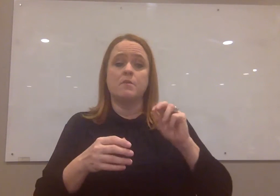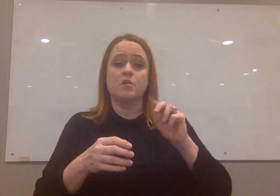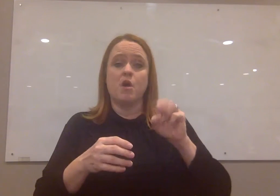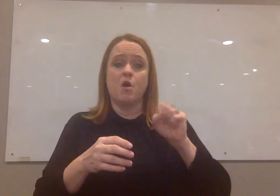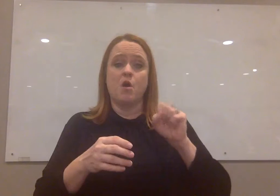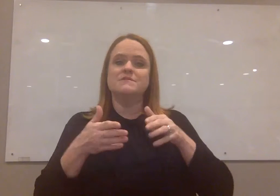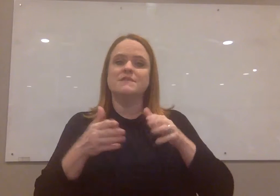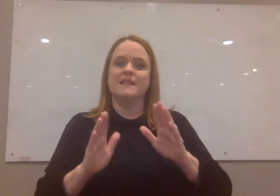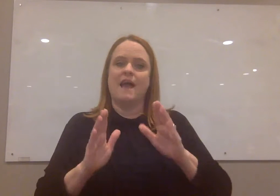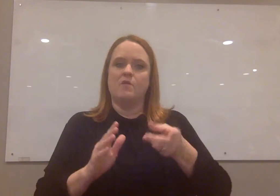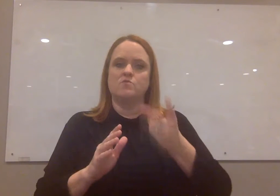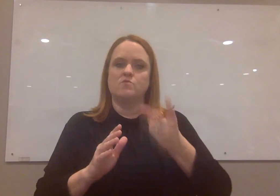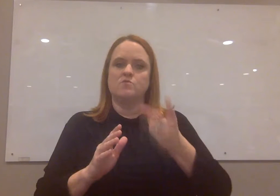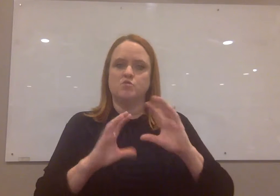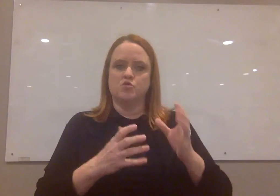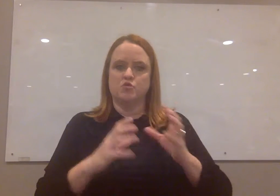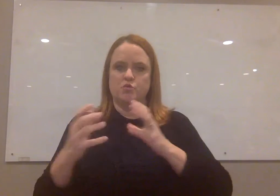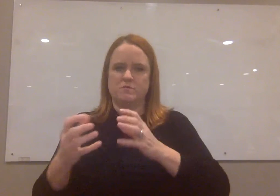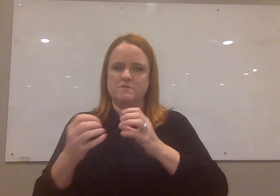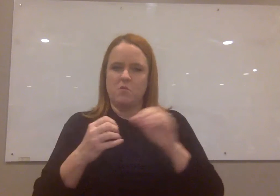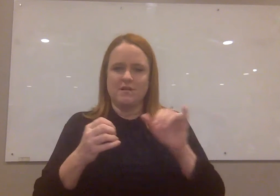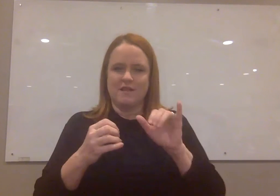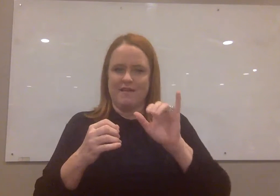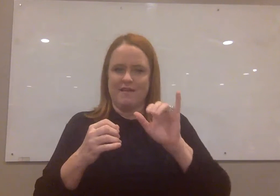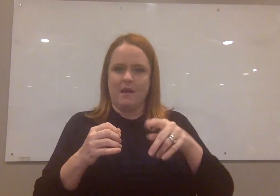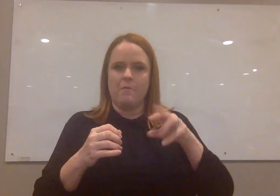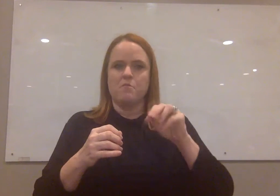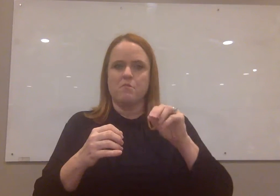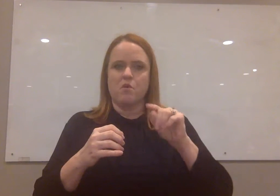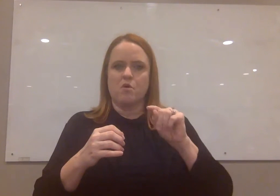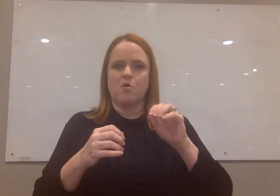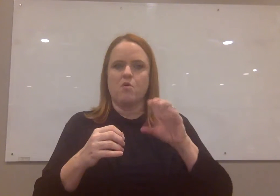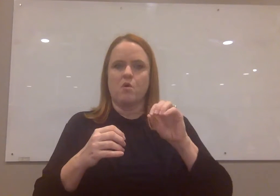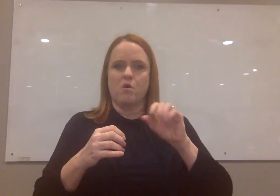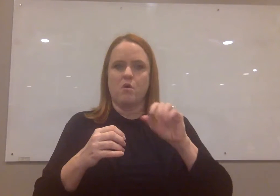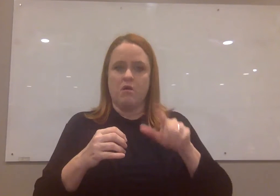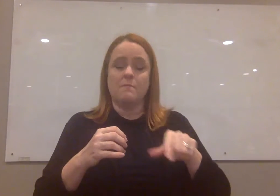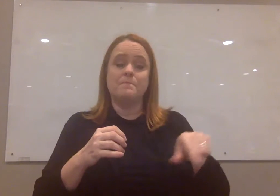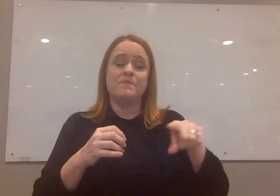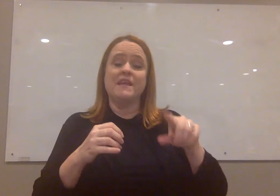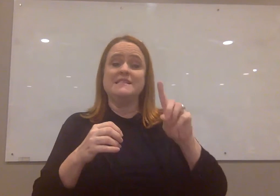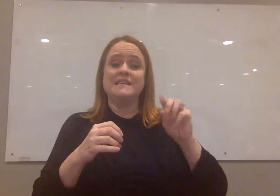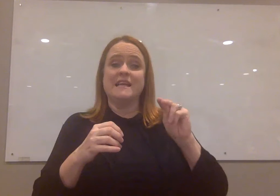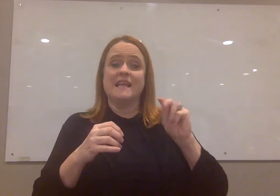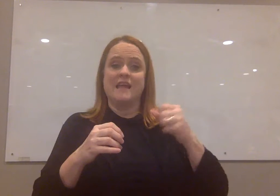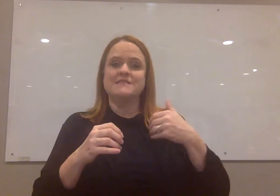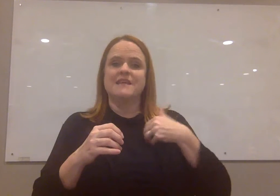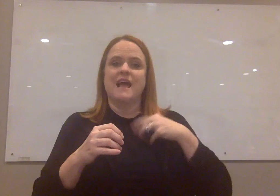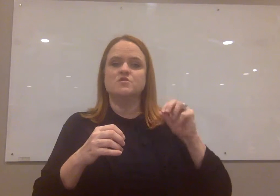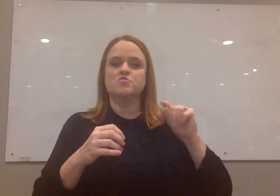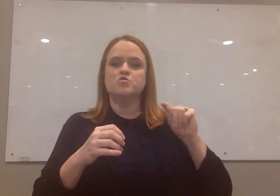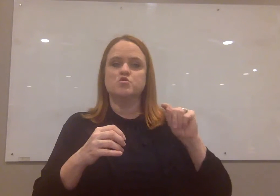border gateway protocol because DNS eventually has like the root servers that know everybody, and it's never meant to work that way. Is my understanding.